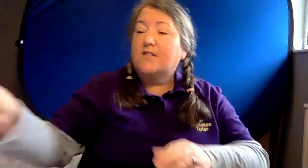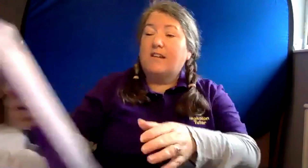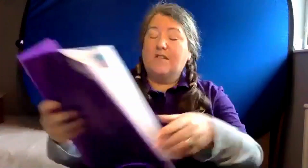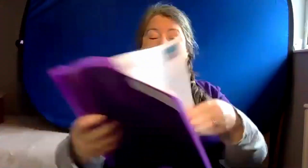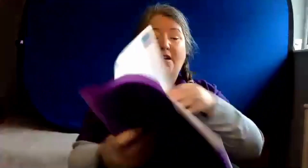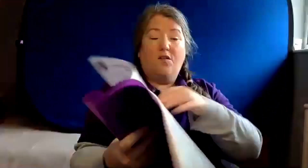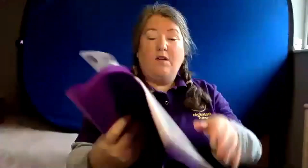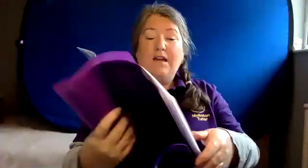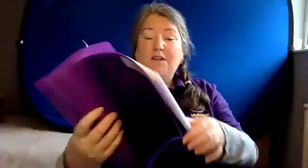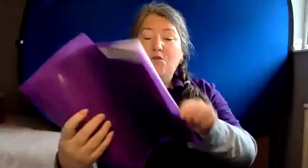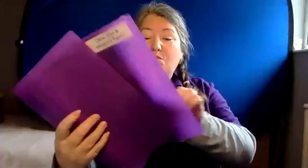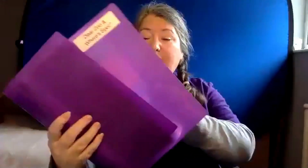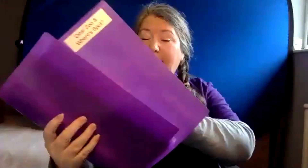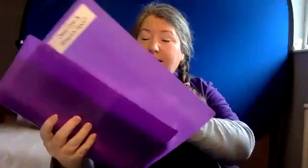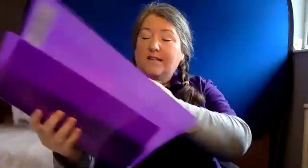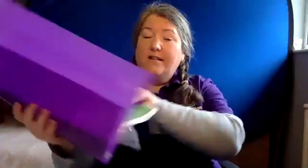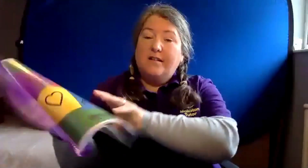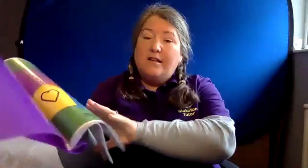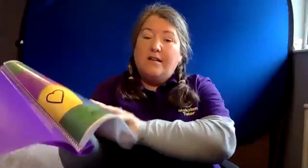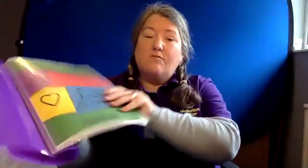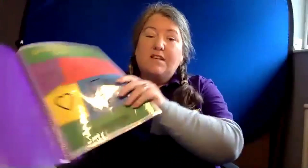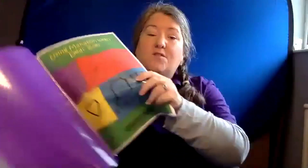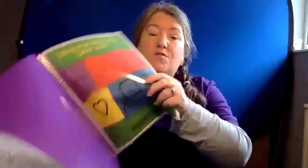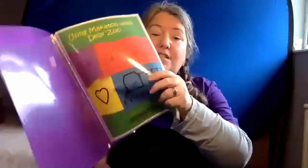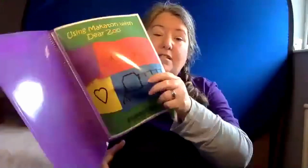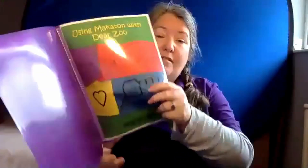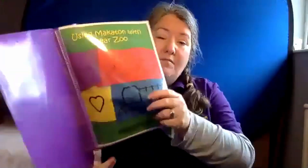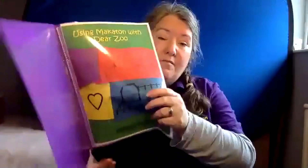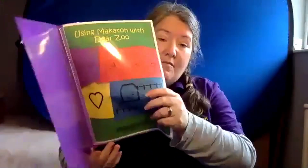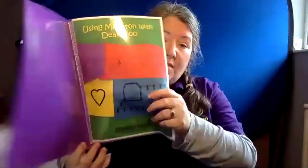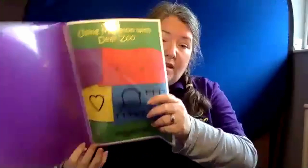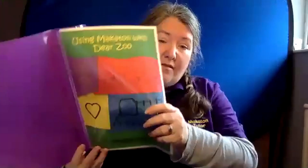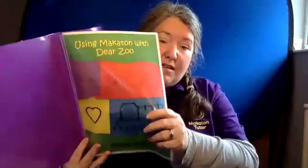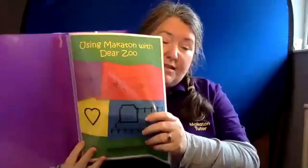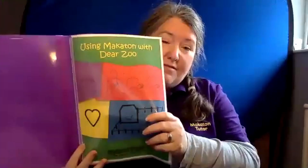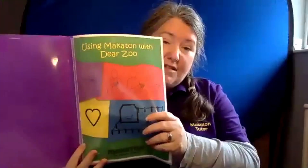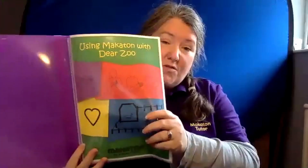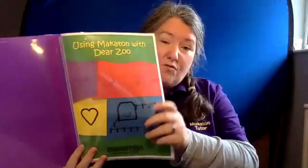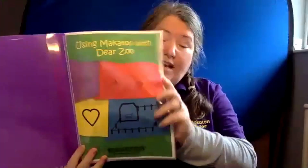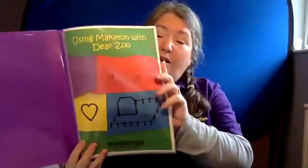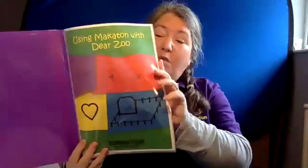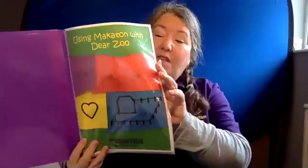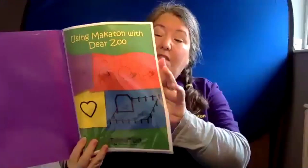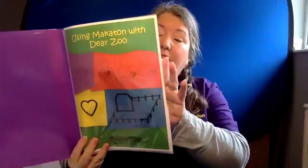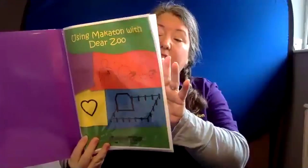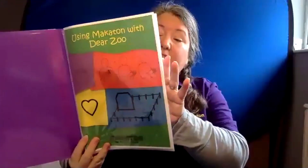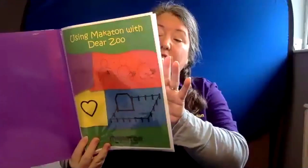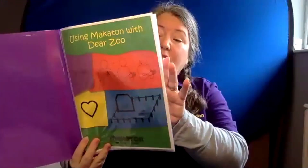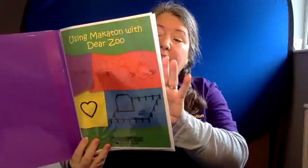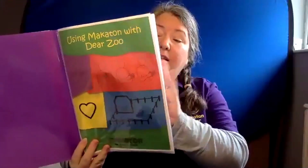Sorry, so you would get a resource, a different story, and within that resource,